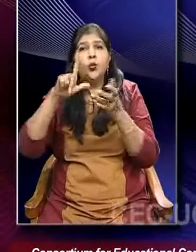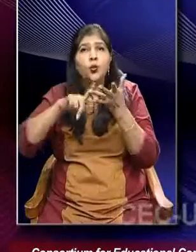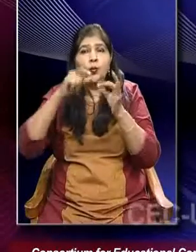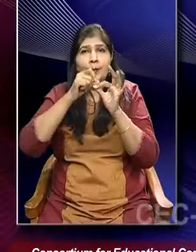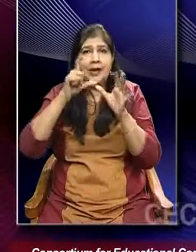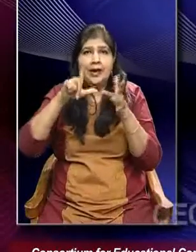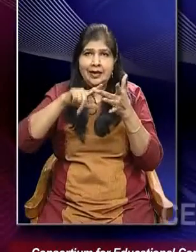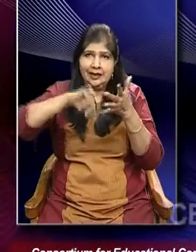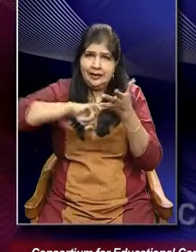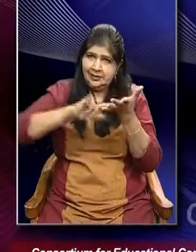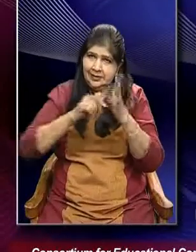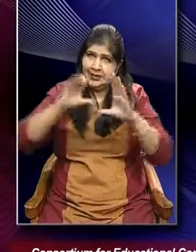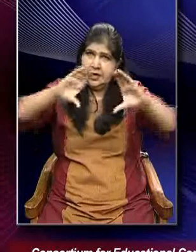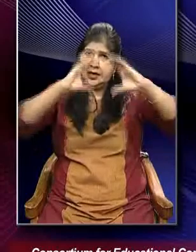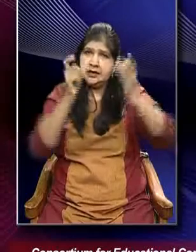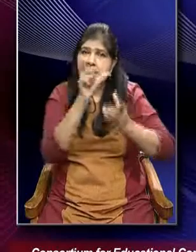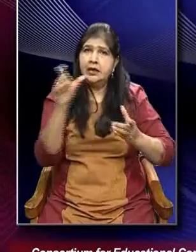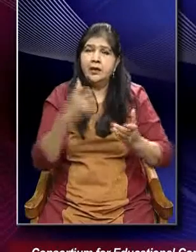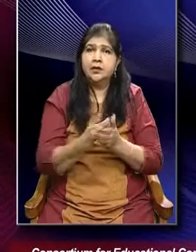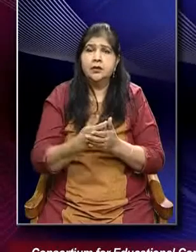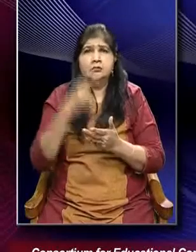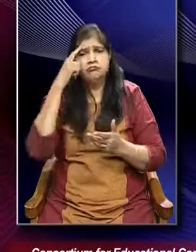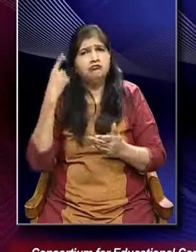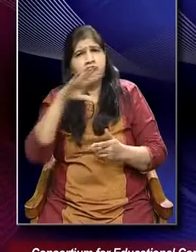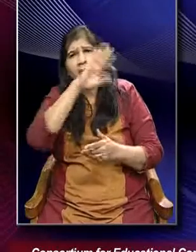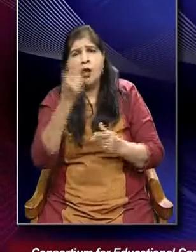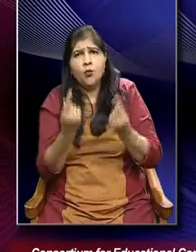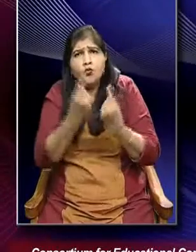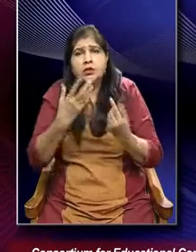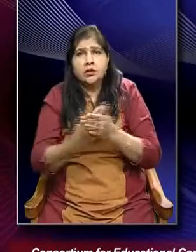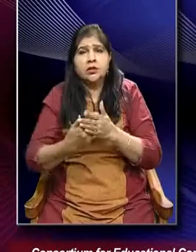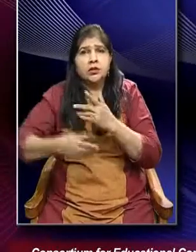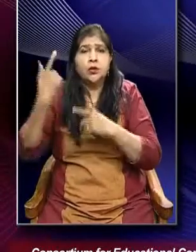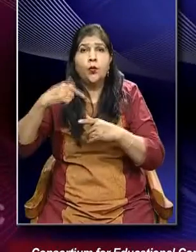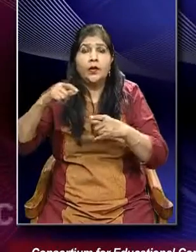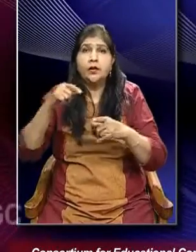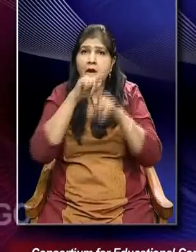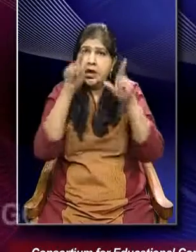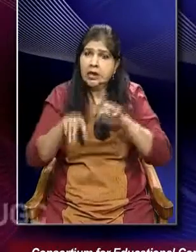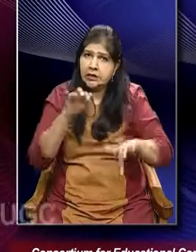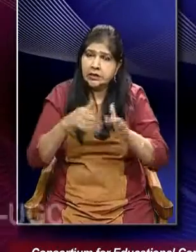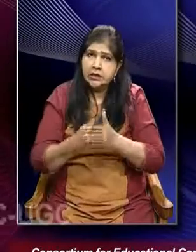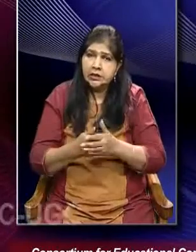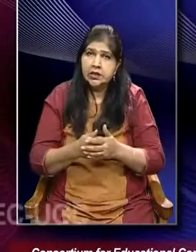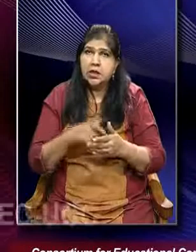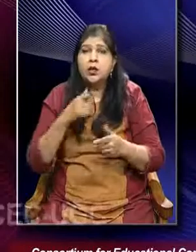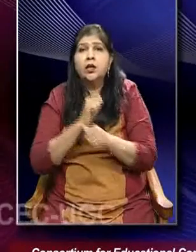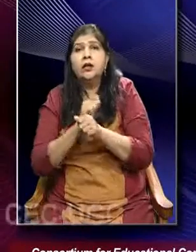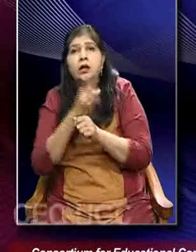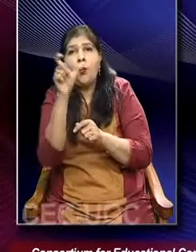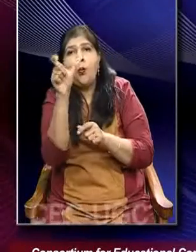globalization. According to popular research over the internet, we got the work